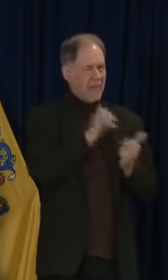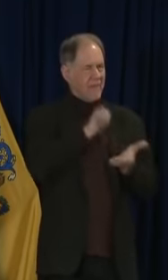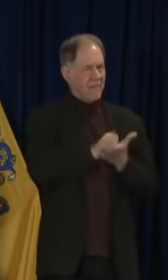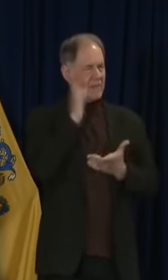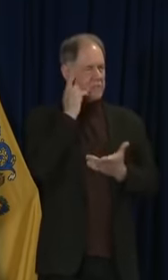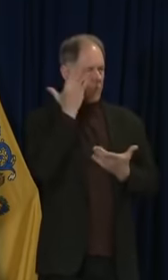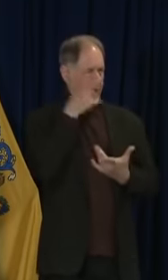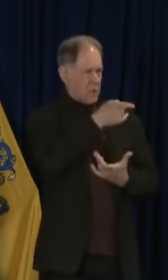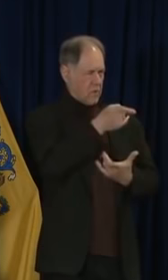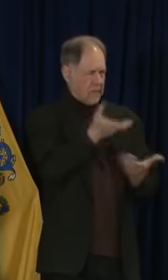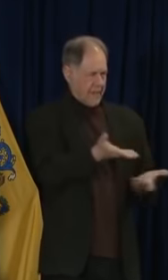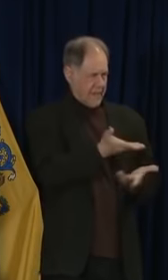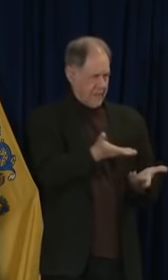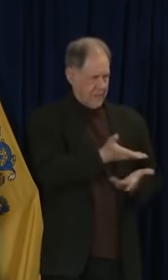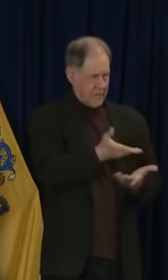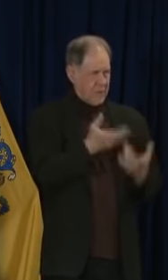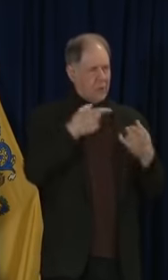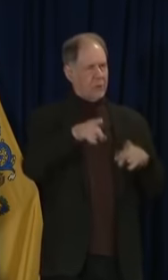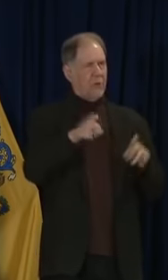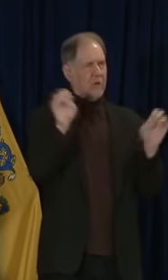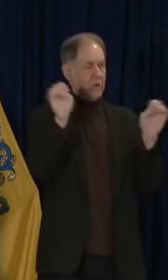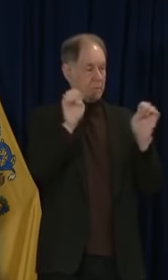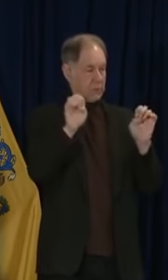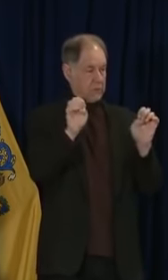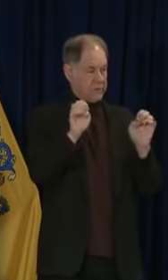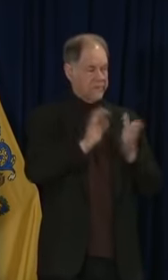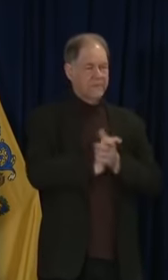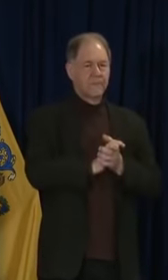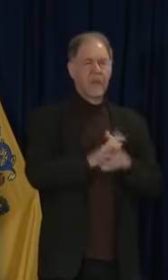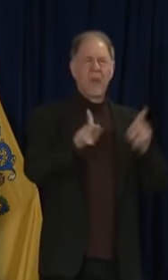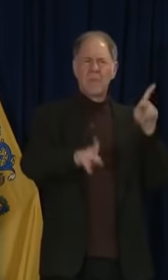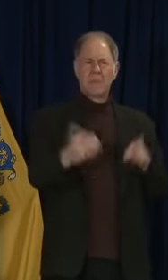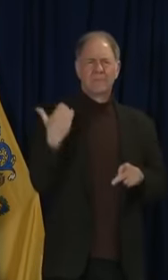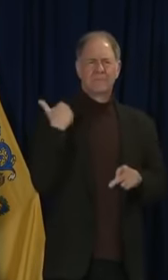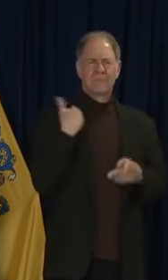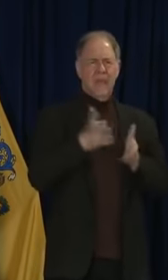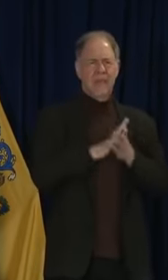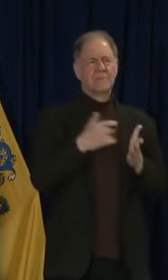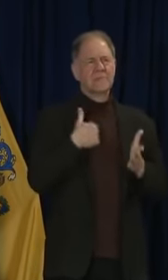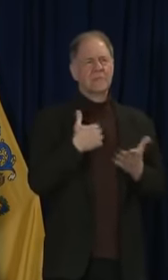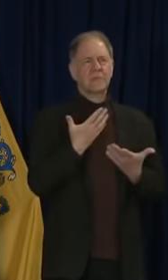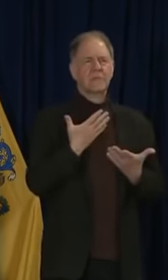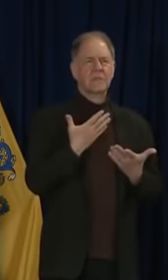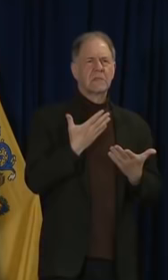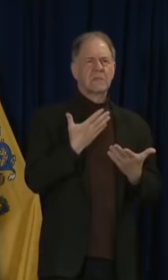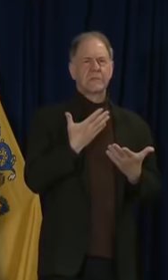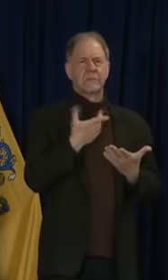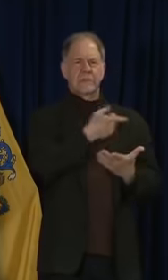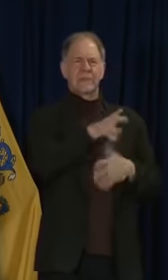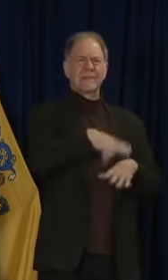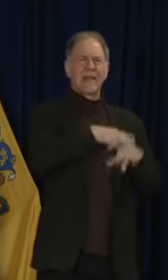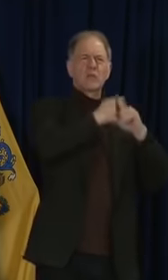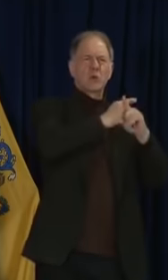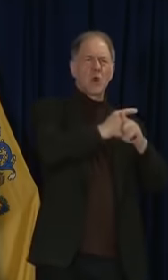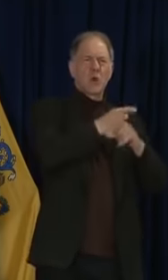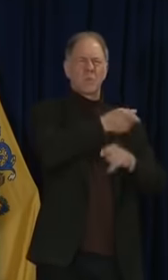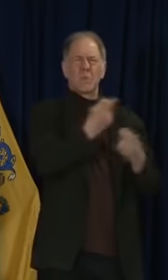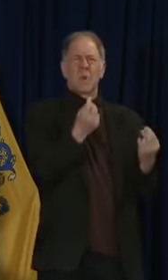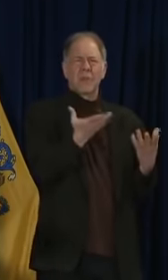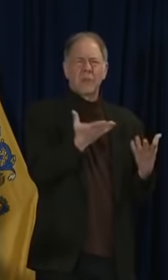here in times of crisis and emergency. Folks have asked us what roles could we see the National Guard